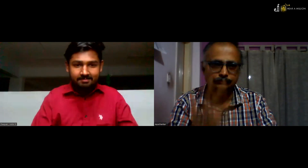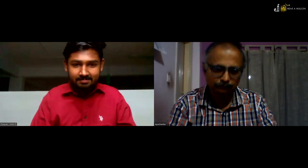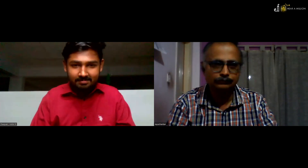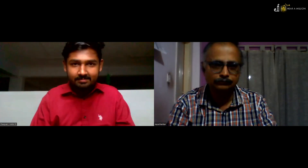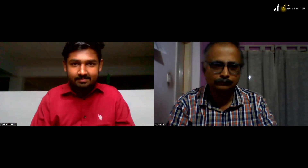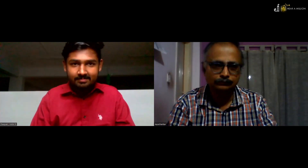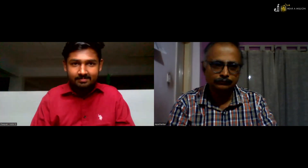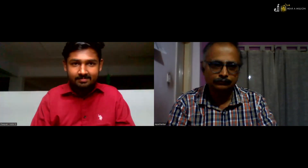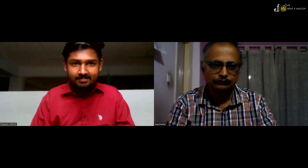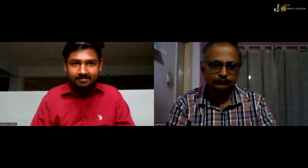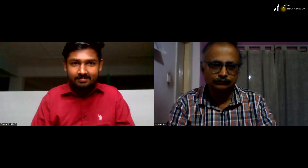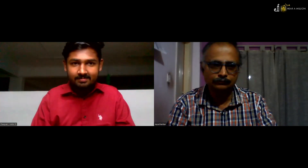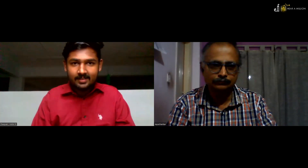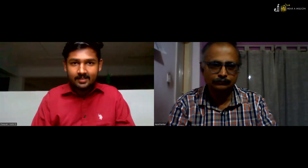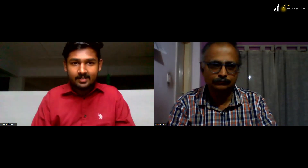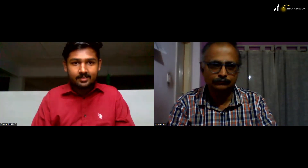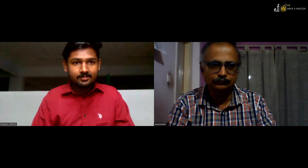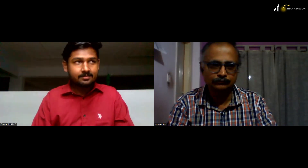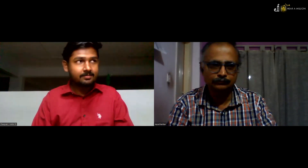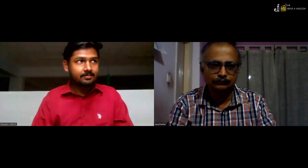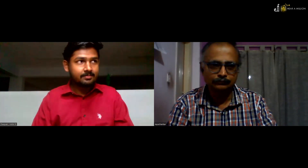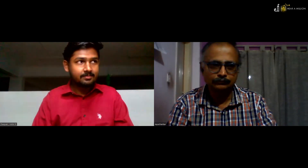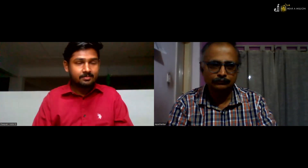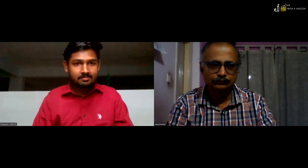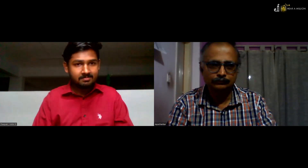So just a minute, I'm going to share a video.